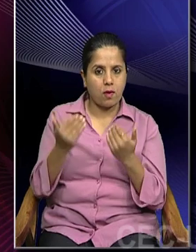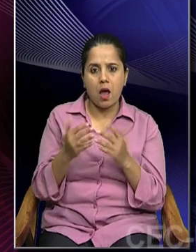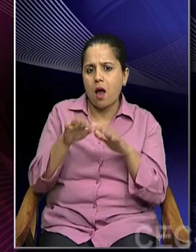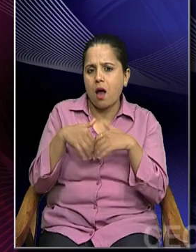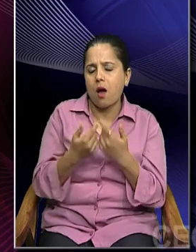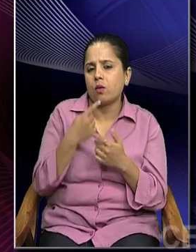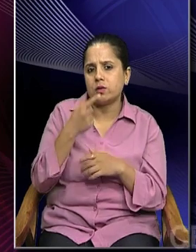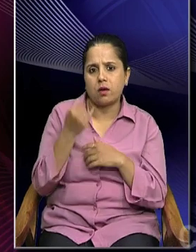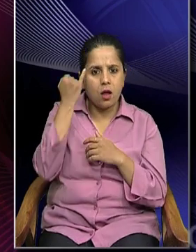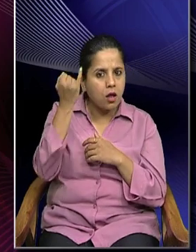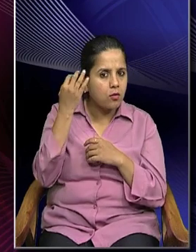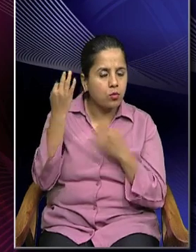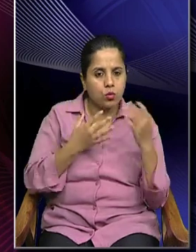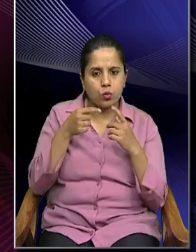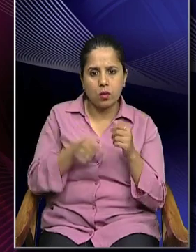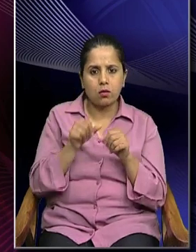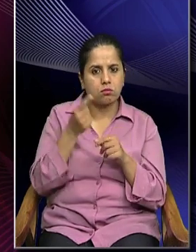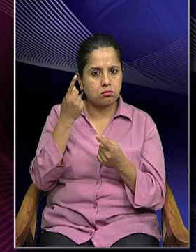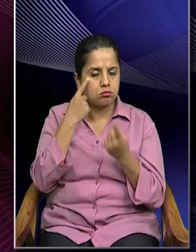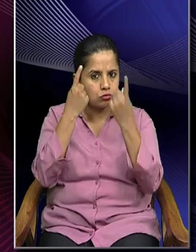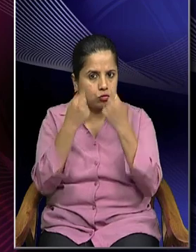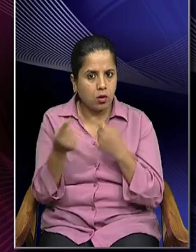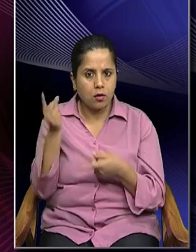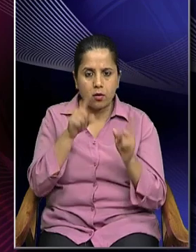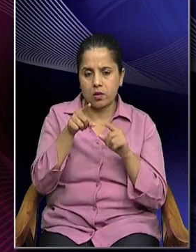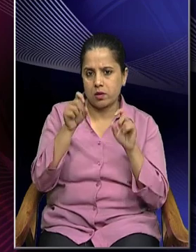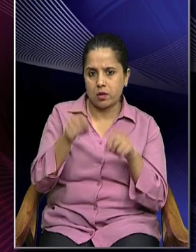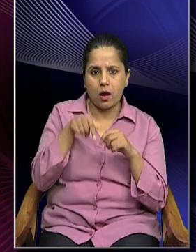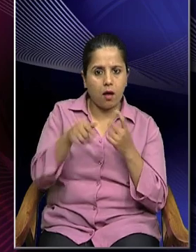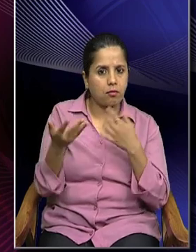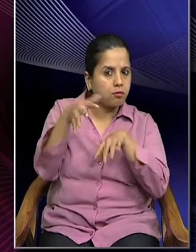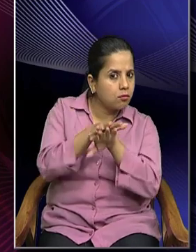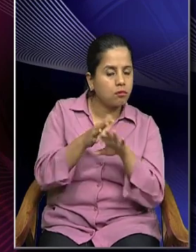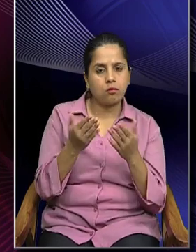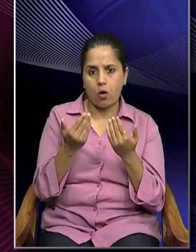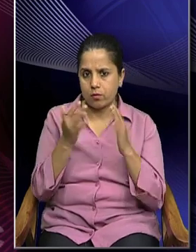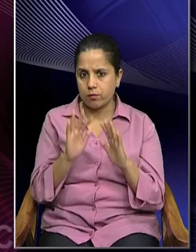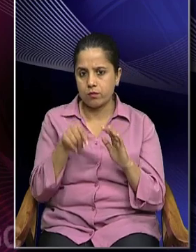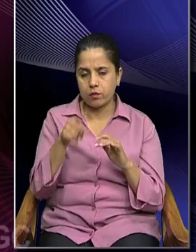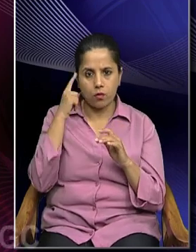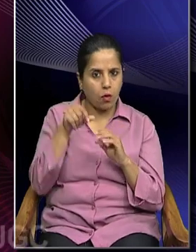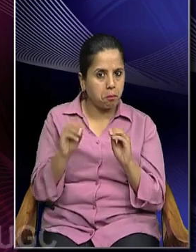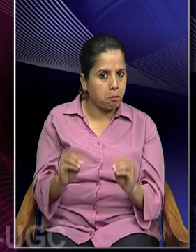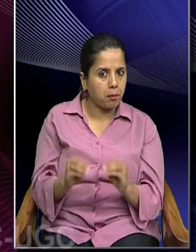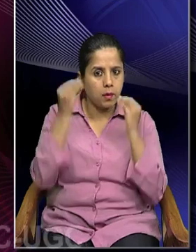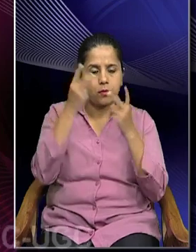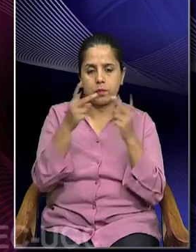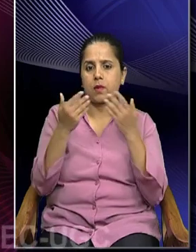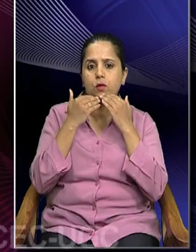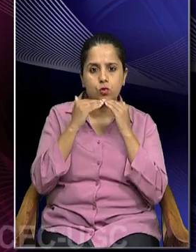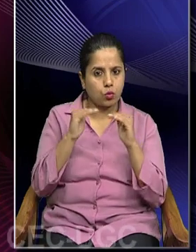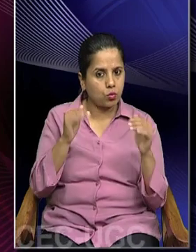how innovative assessment strategies can be implemented to enhance the